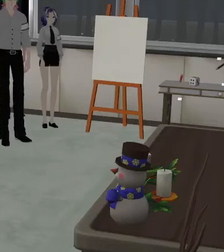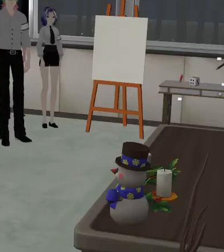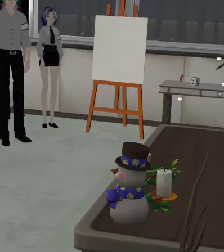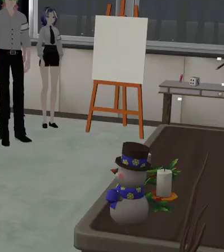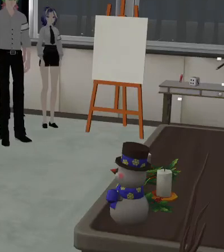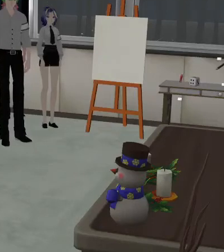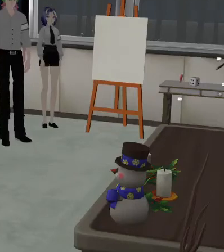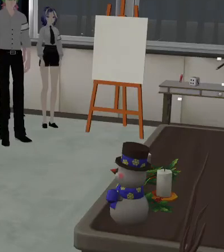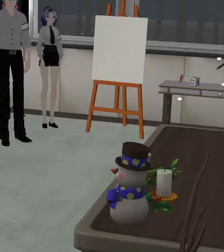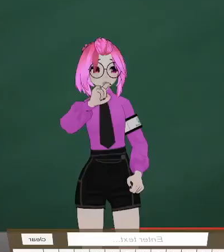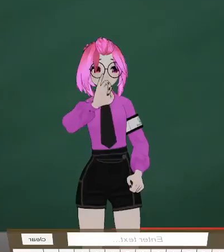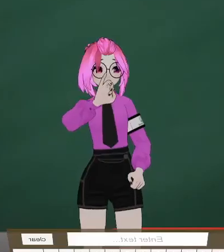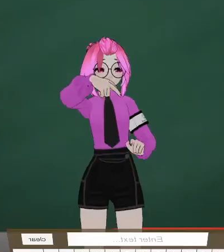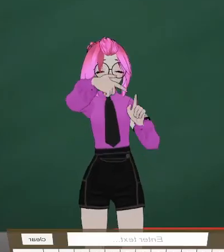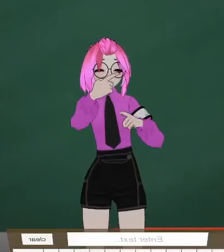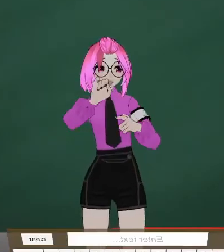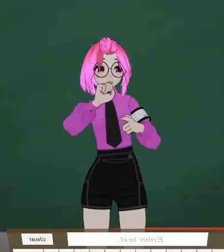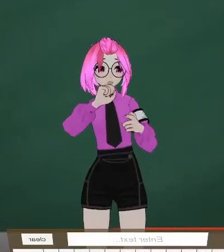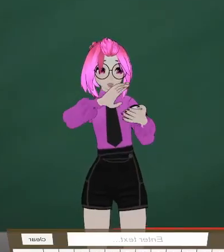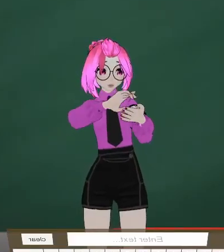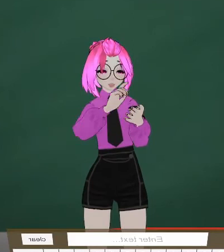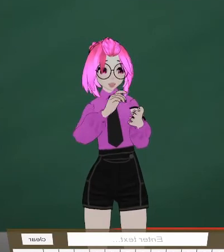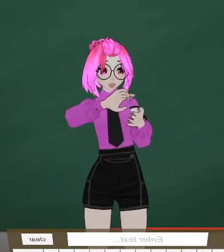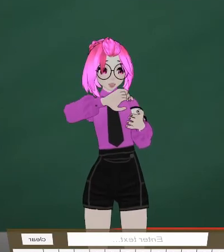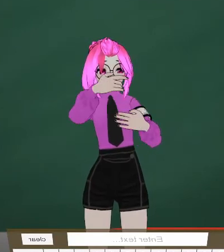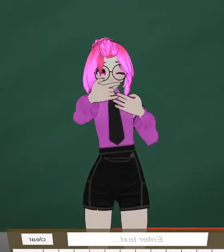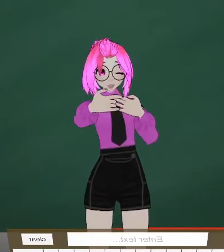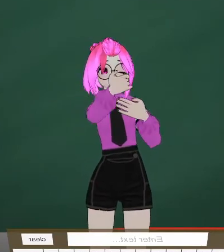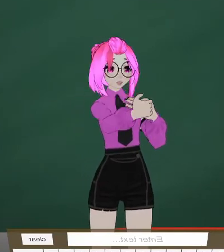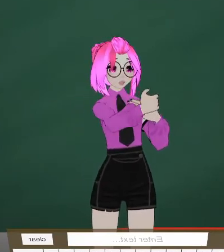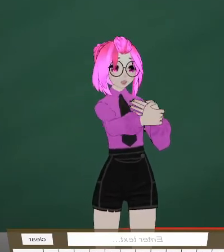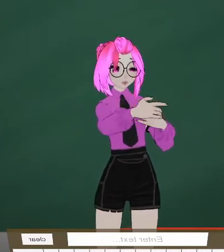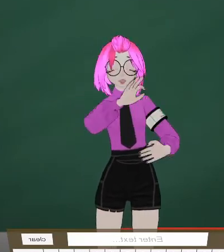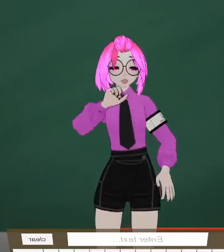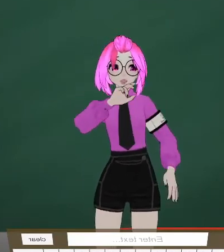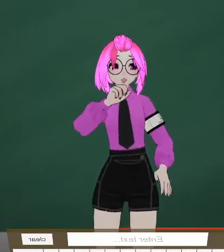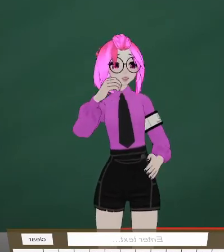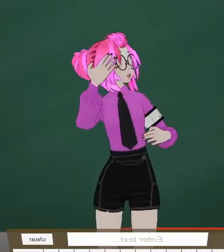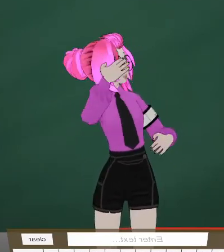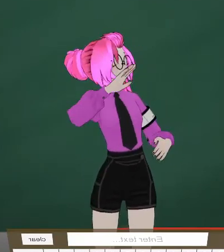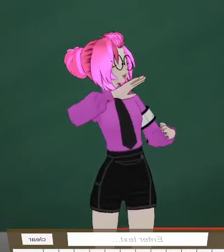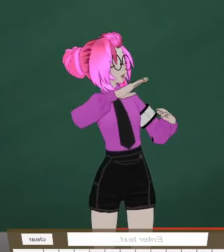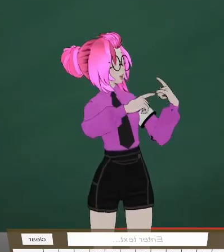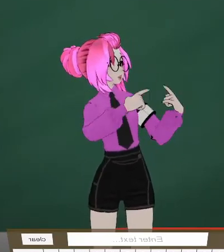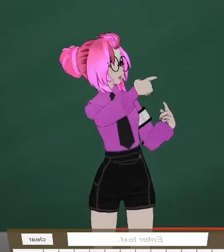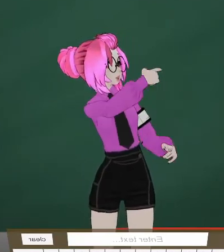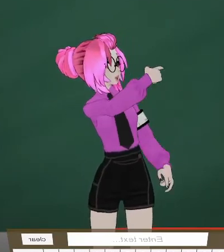i'm gonna try again for sake of it bread cookie but i'm watching it uh live on the on the discord i don't know if there's a sign